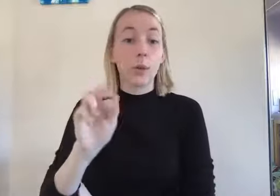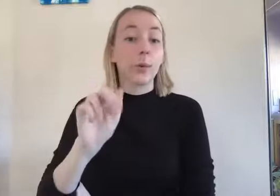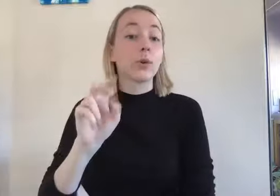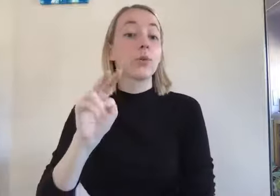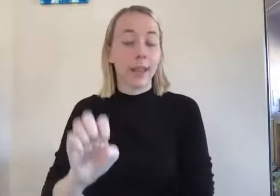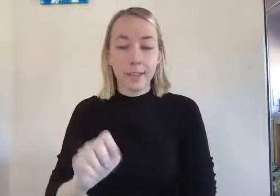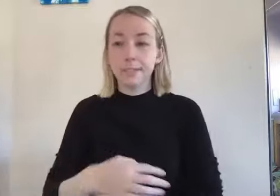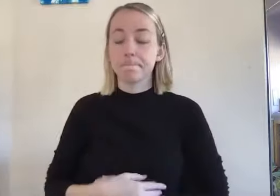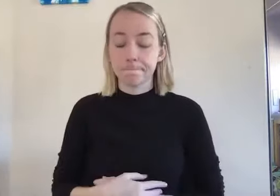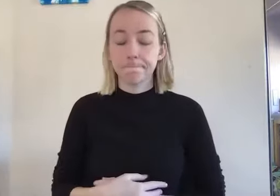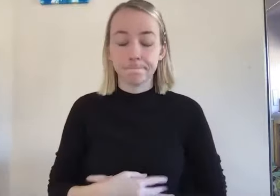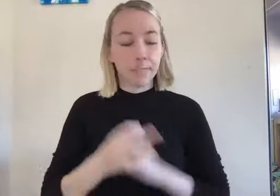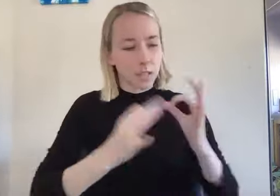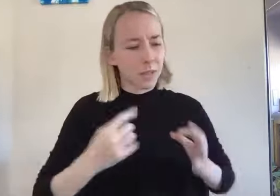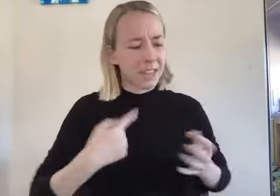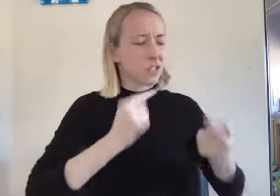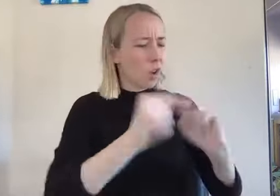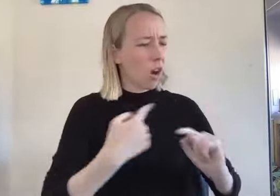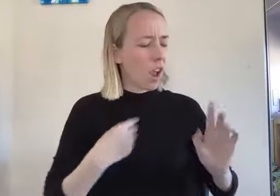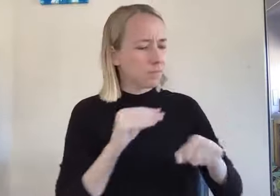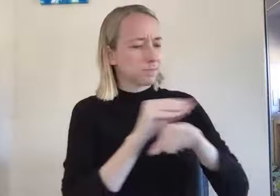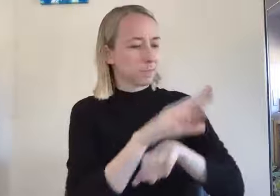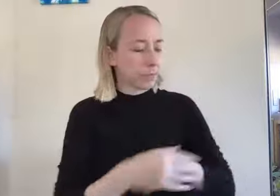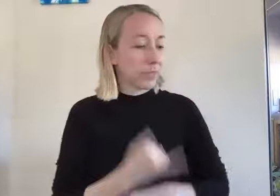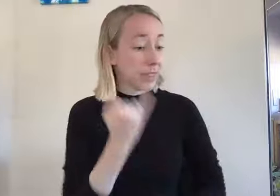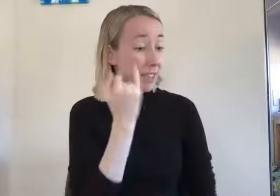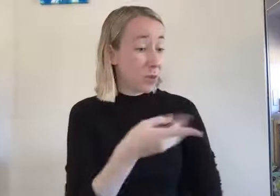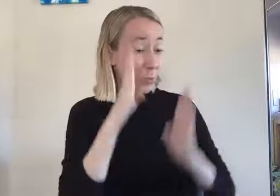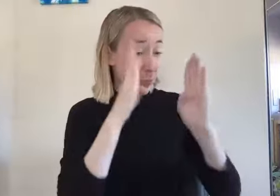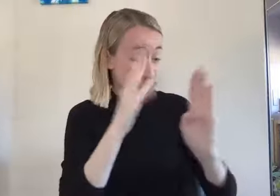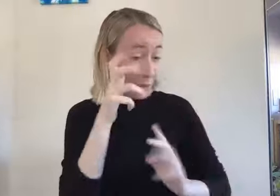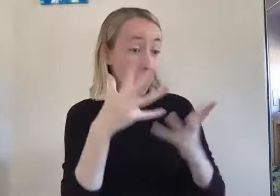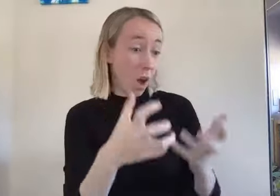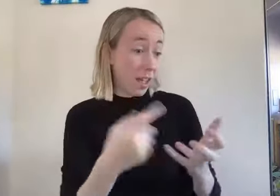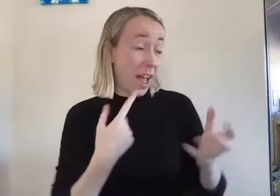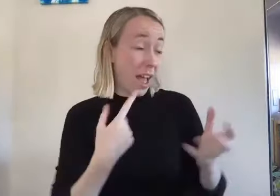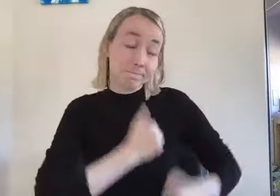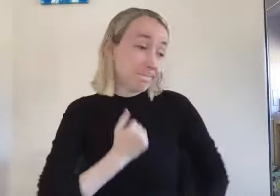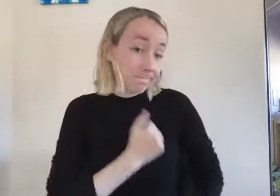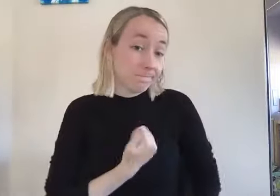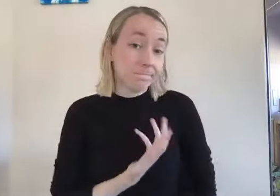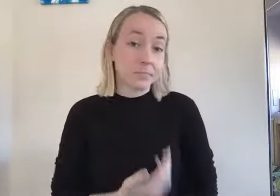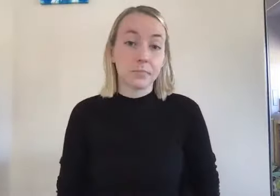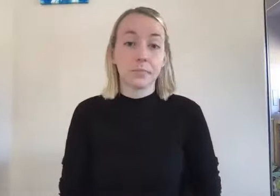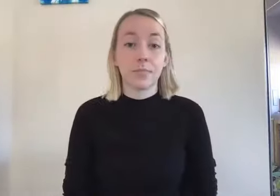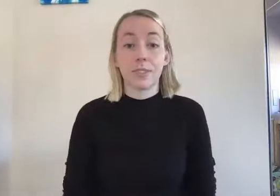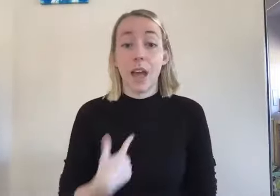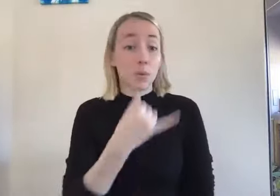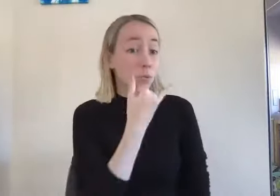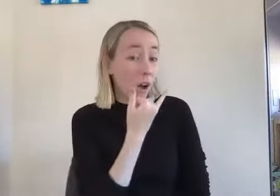and say, this is the harm that I caused you that I'm aware of, if you'll listen to me. And I